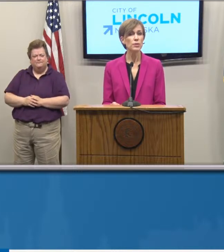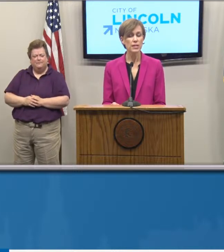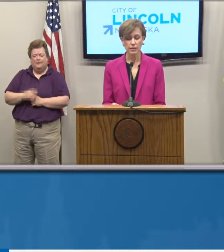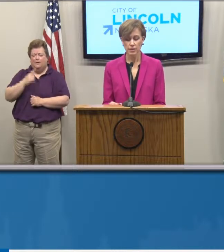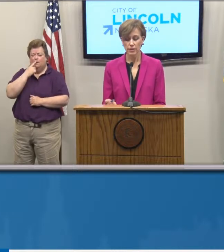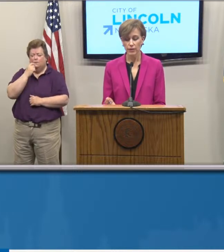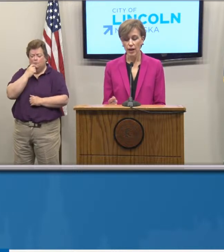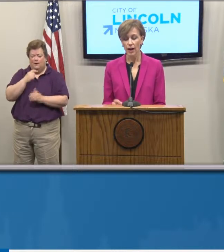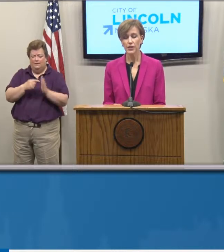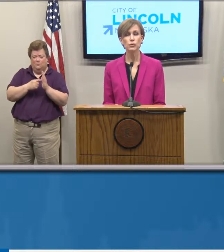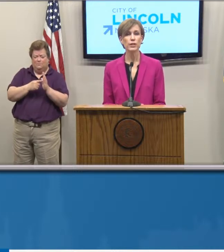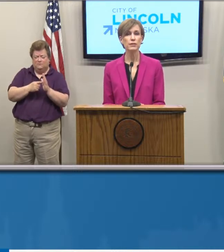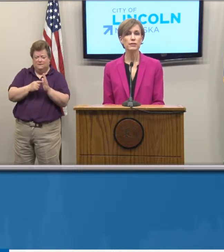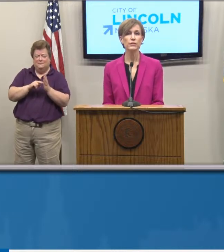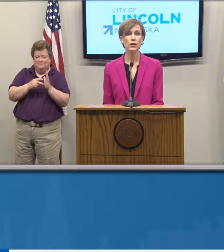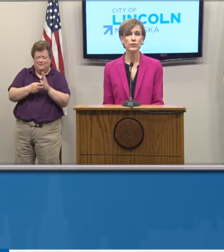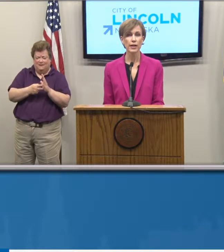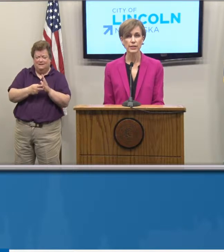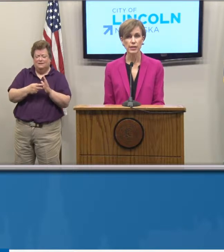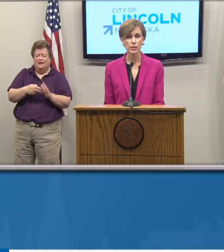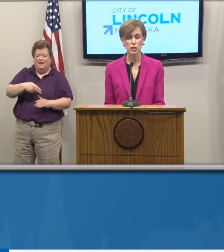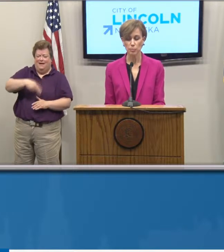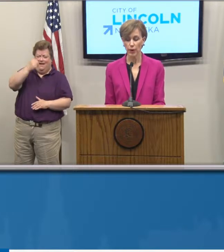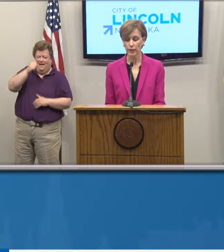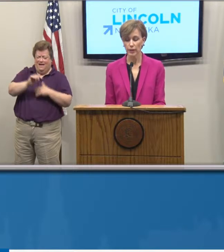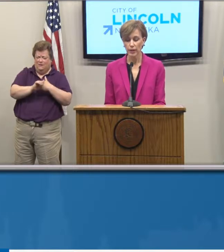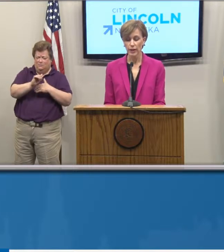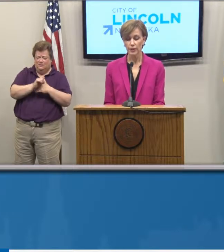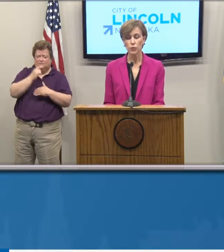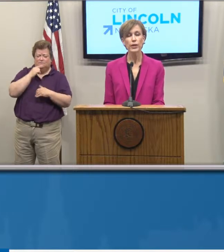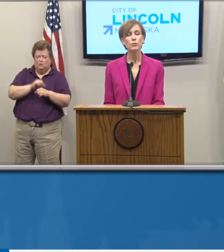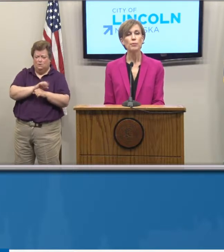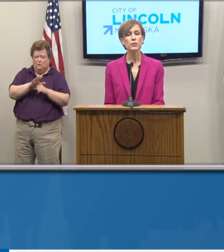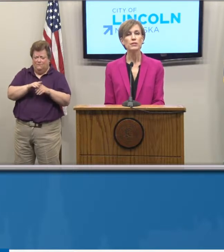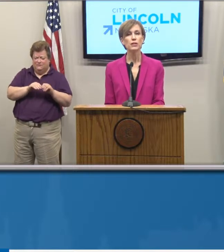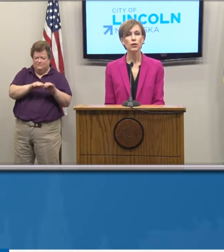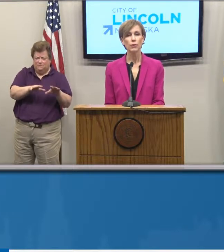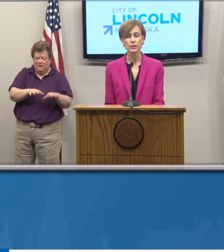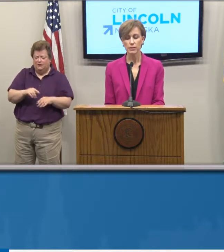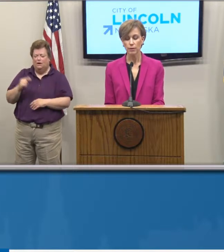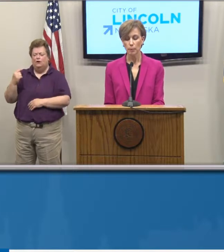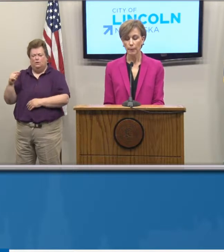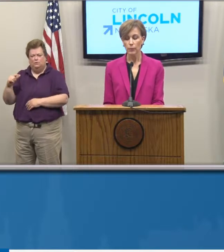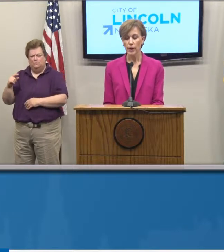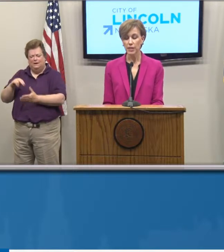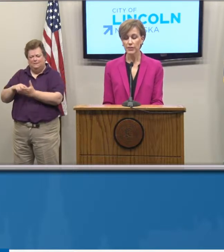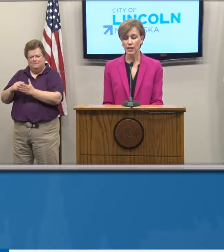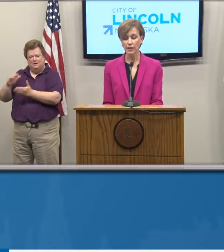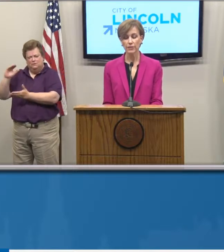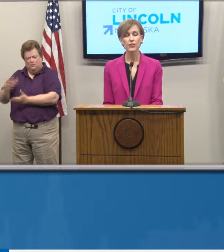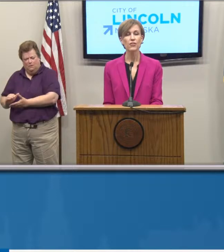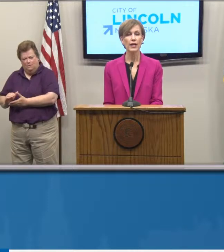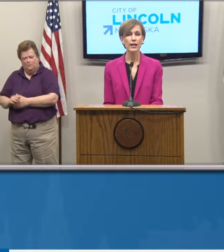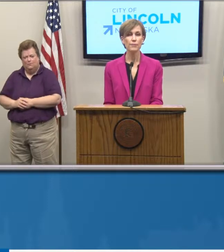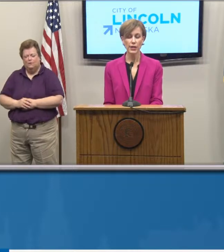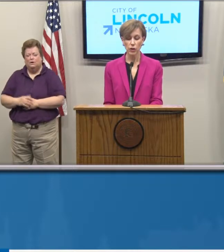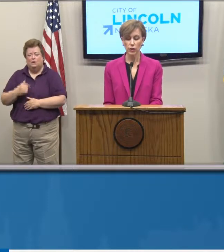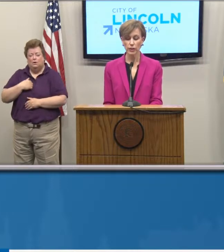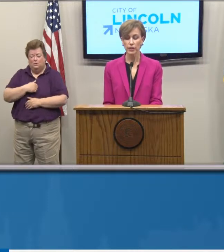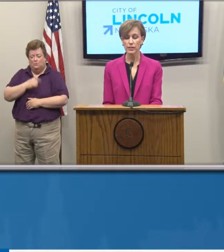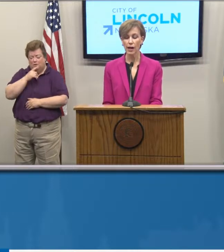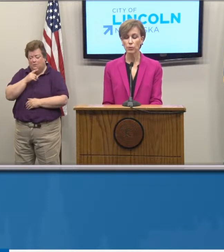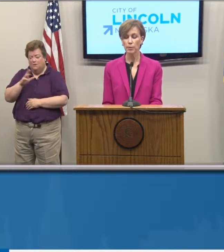Red represents the highest risk of COVID-19 spread, and green represents the lowest. We update the dial every Friday,